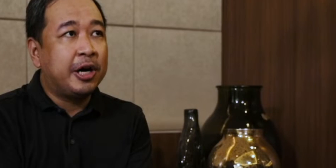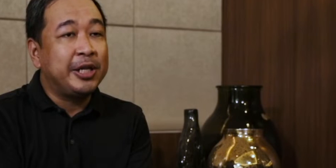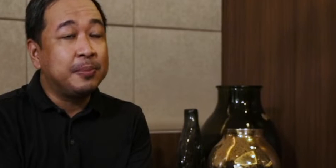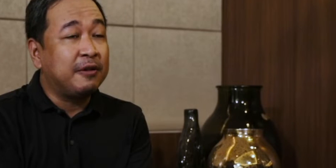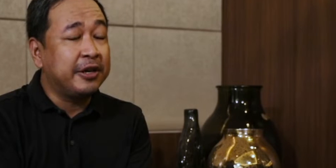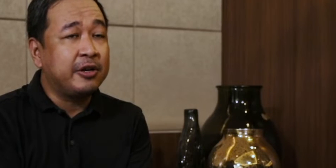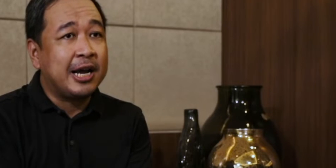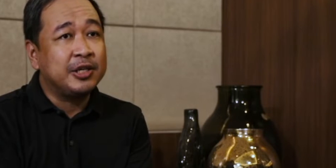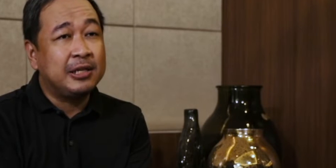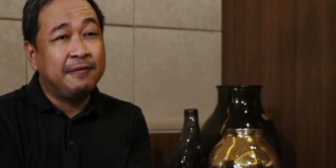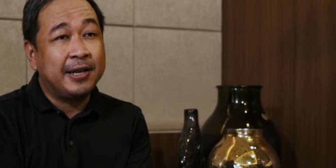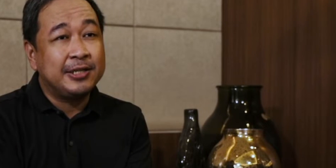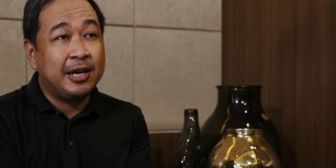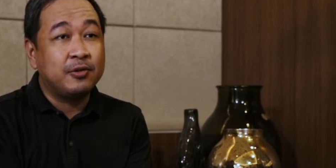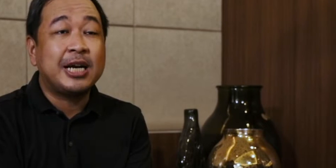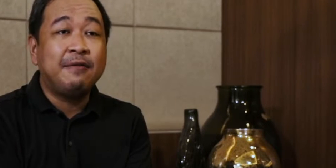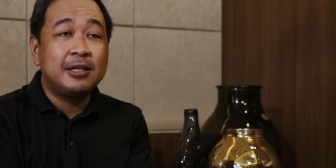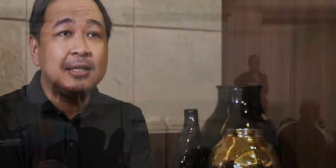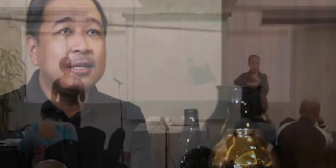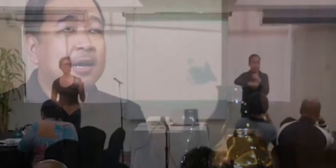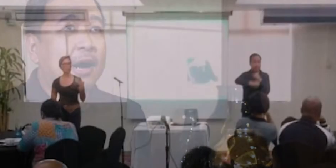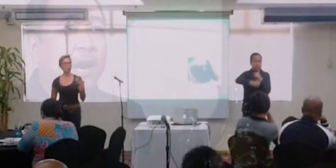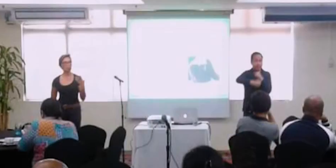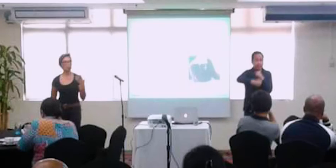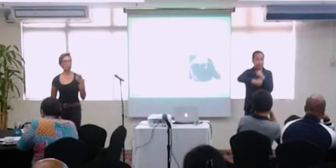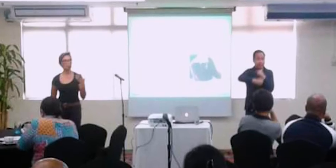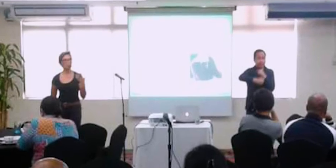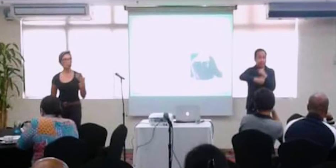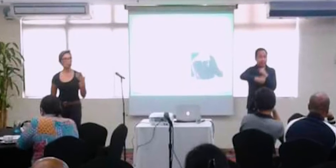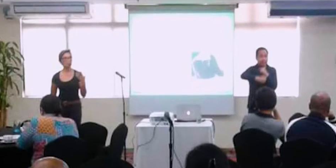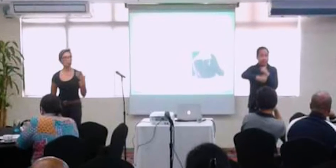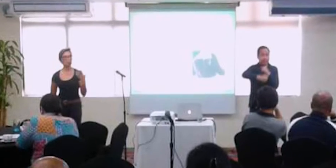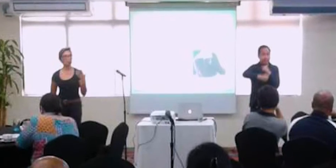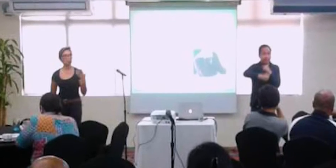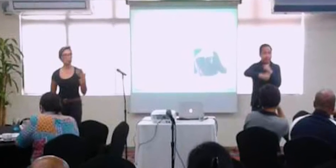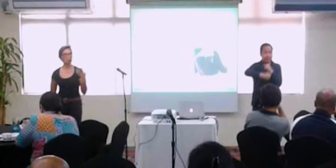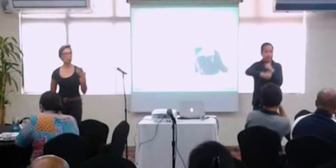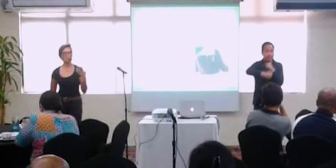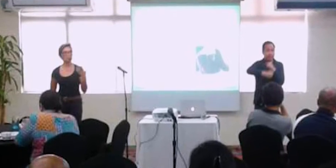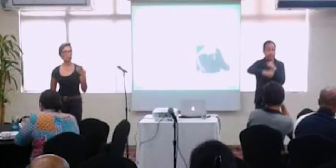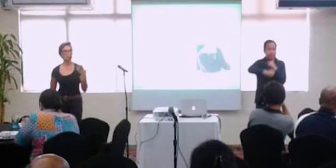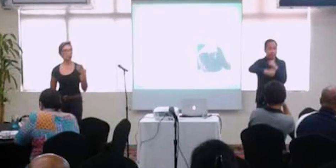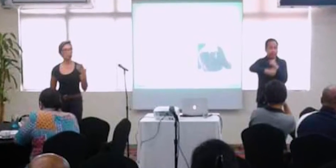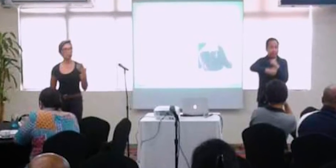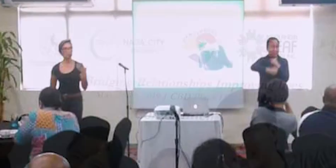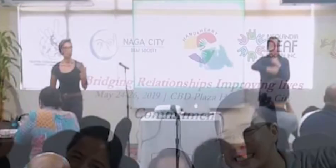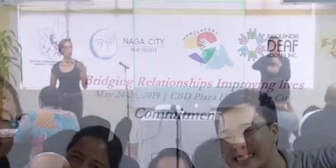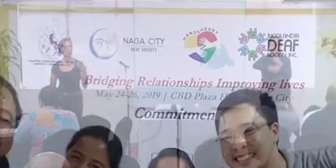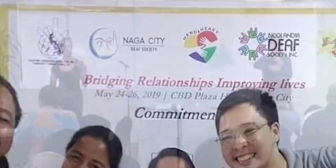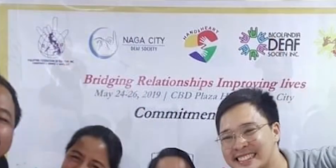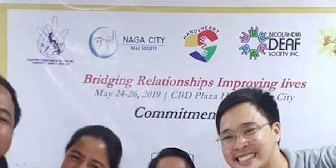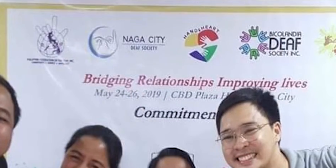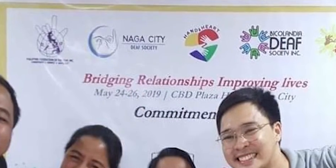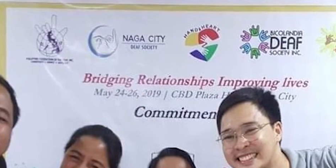you interpret for international events, you get to travel. For me, it's the simple things that matter. The simple thank